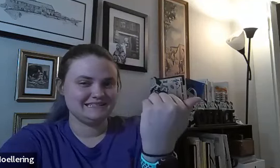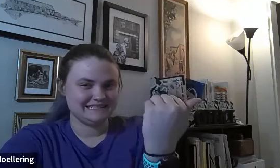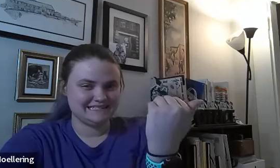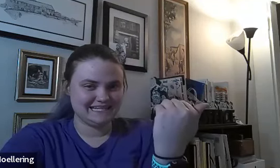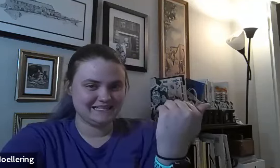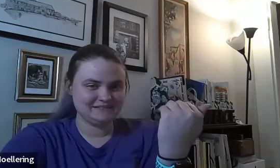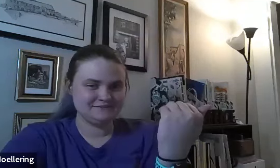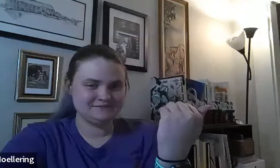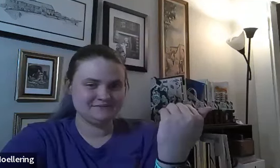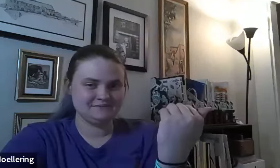16.